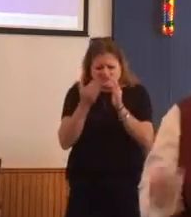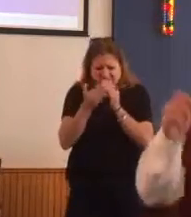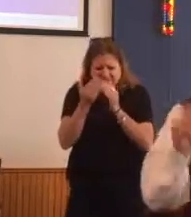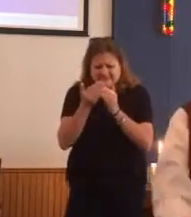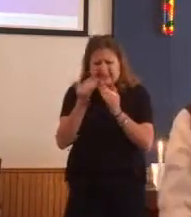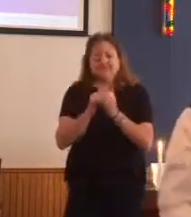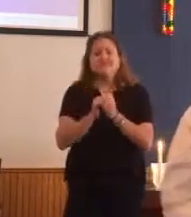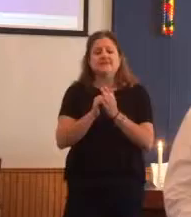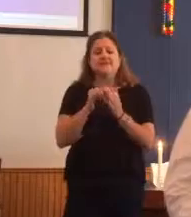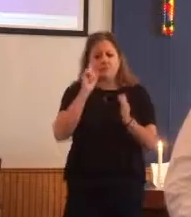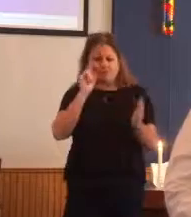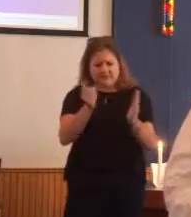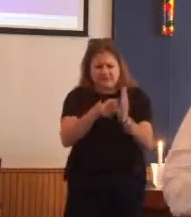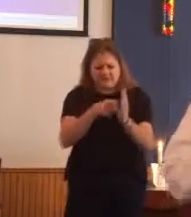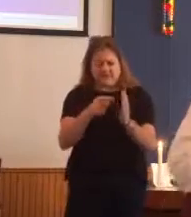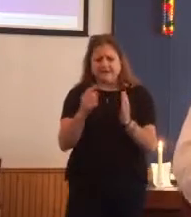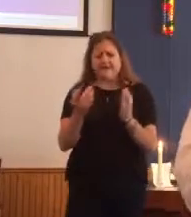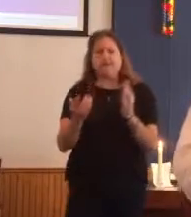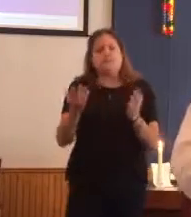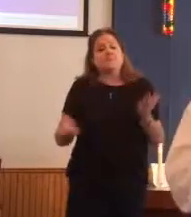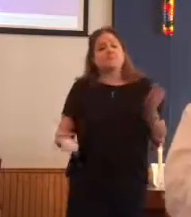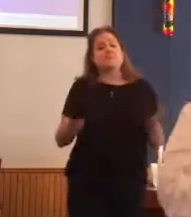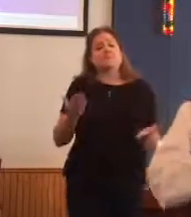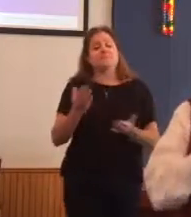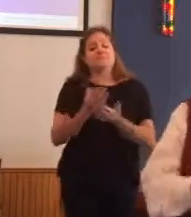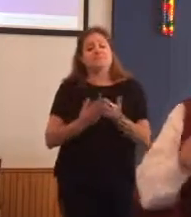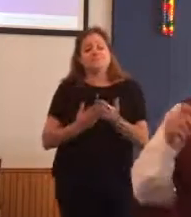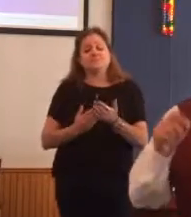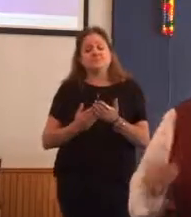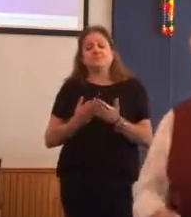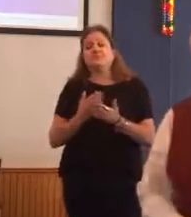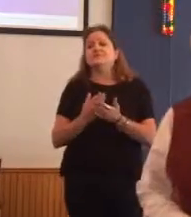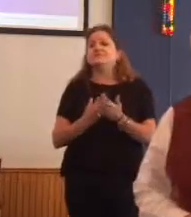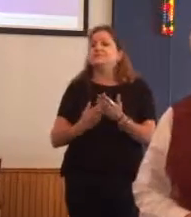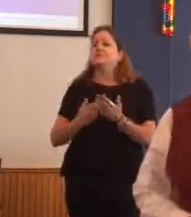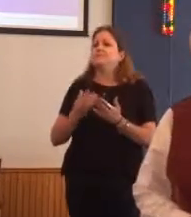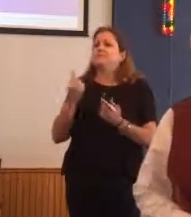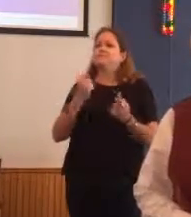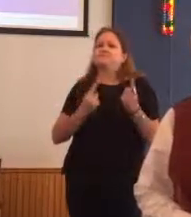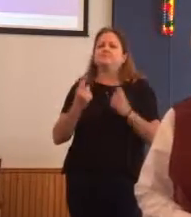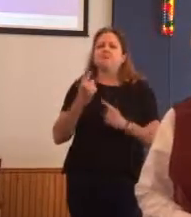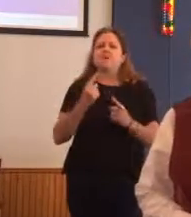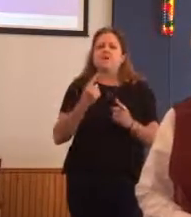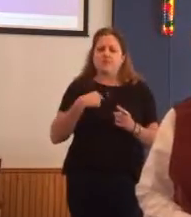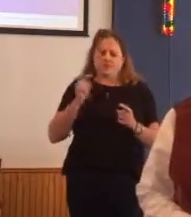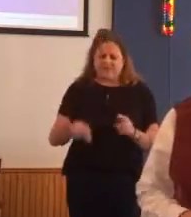that sometimes we have to do what is difficult